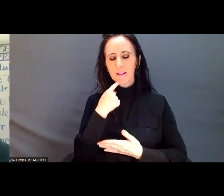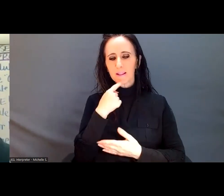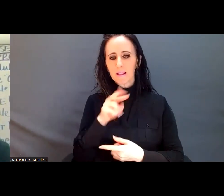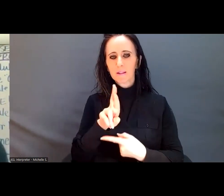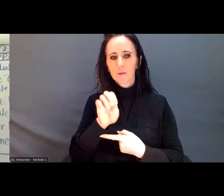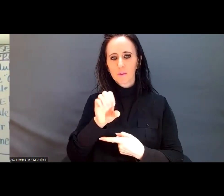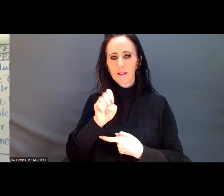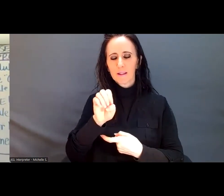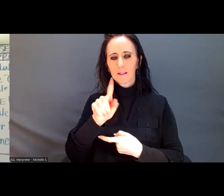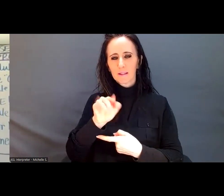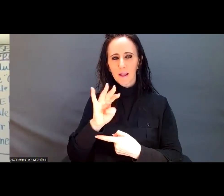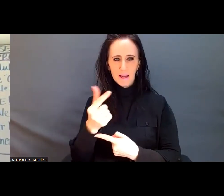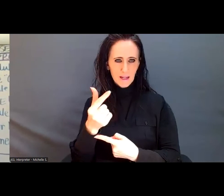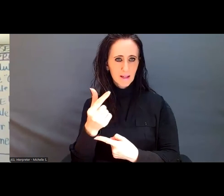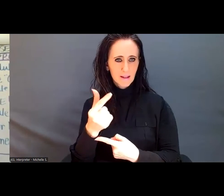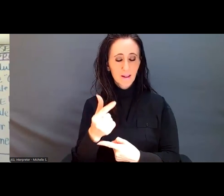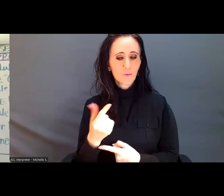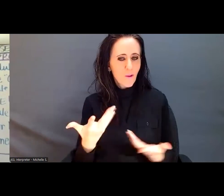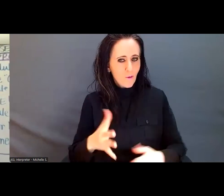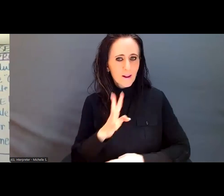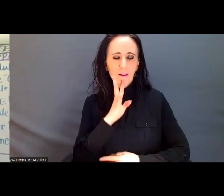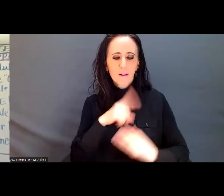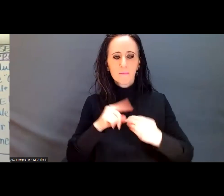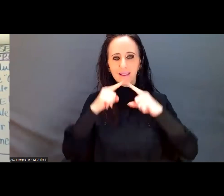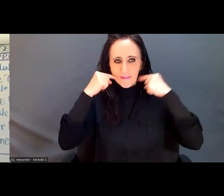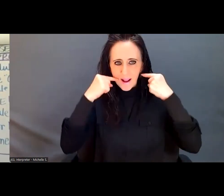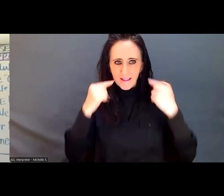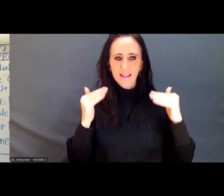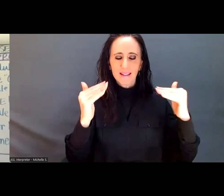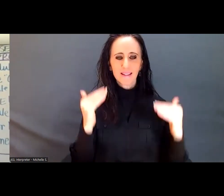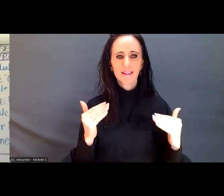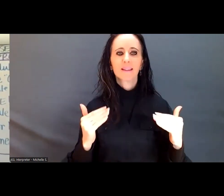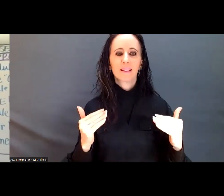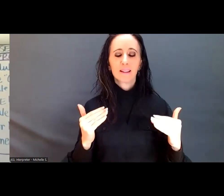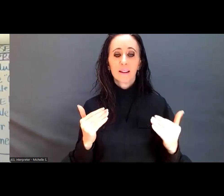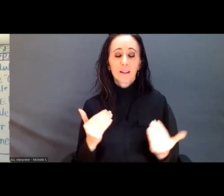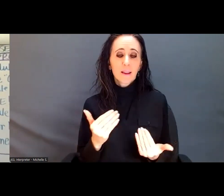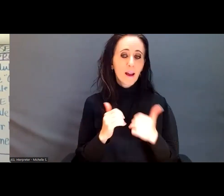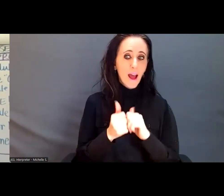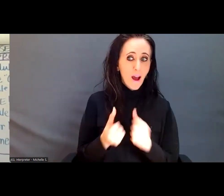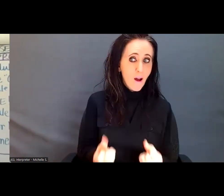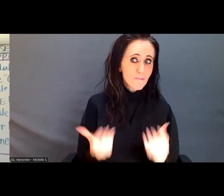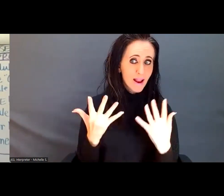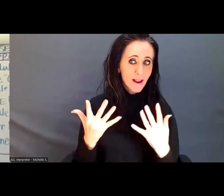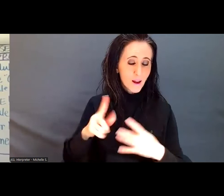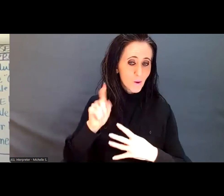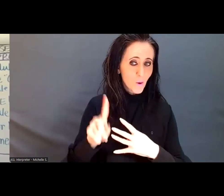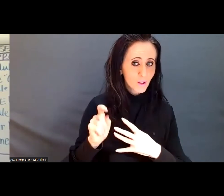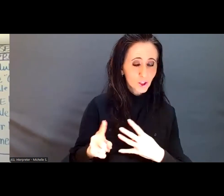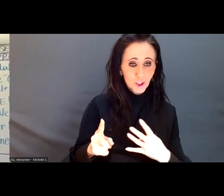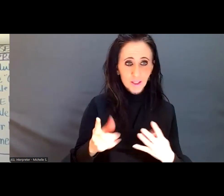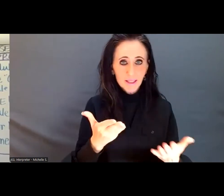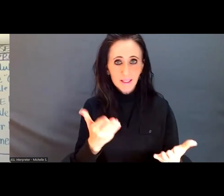how many of you questions. Let's see hands. You're asking people. See their faces. Yeah, getting them